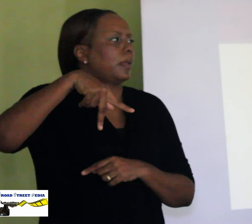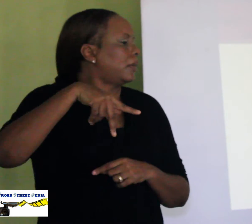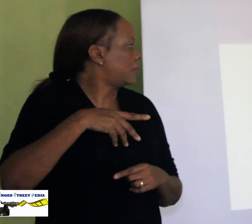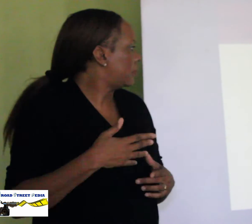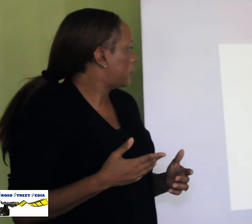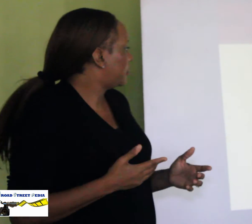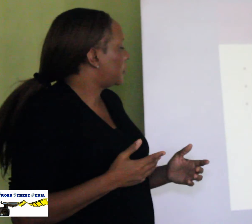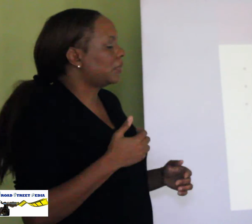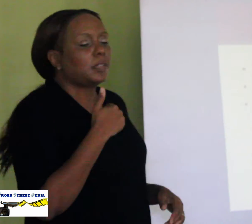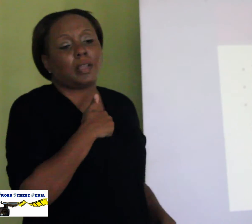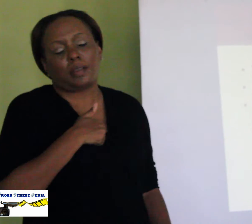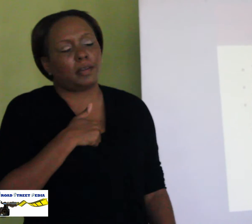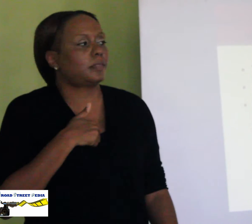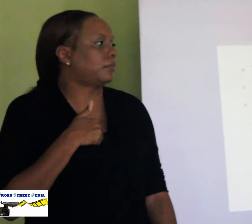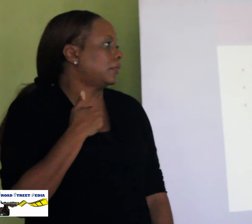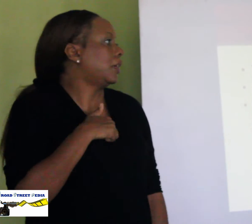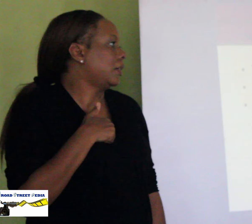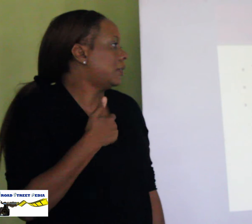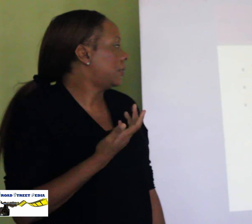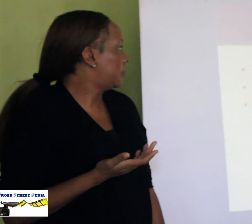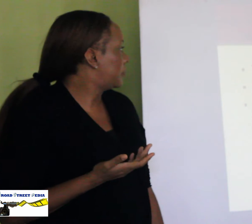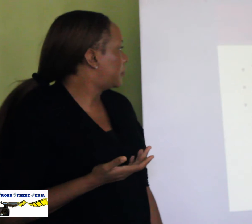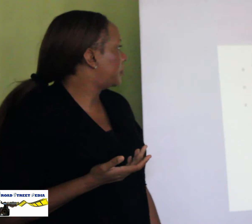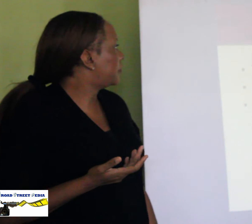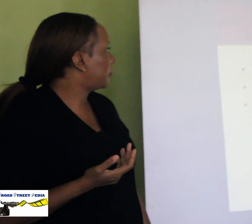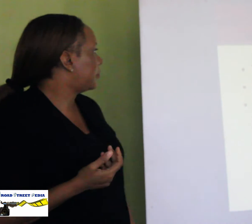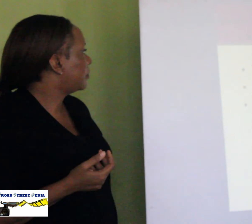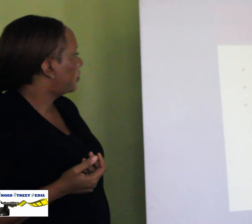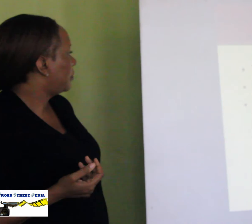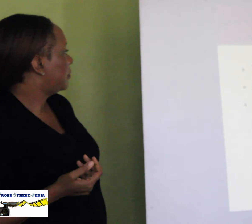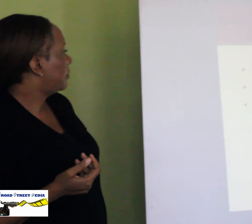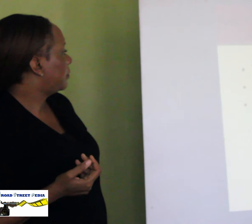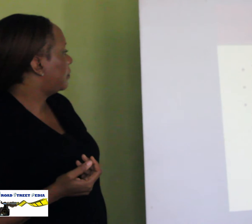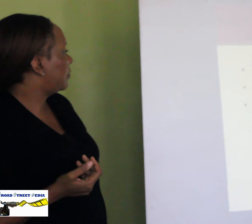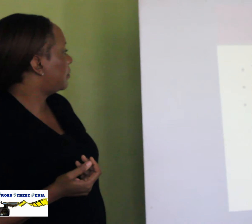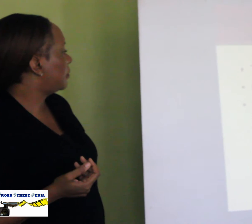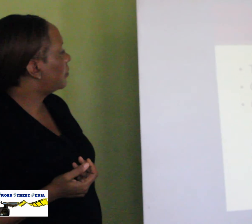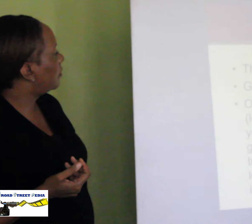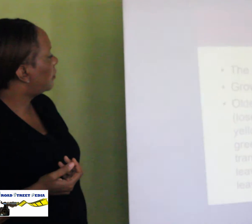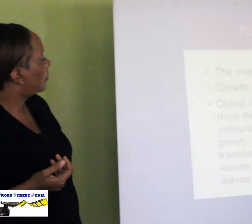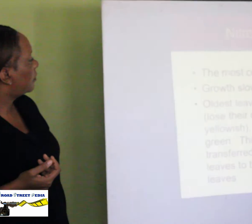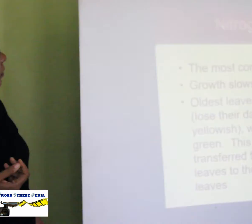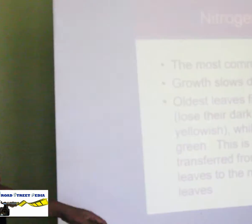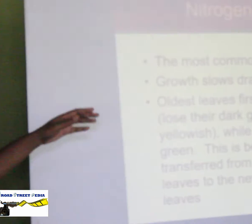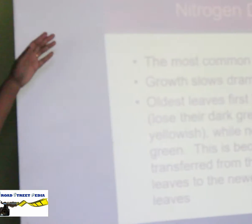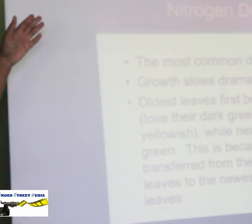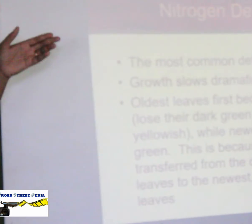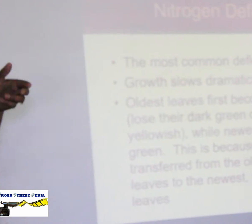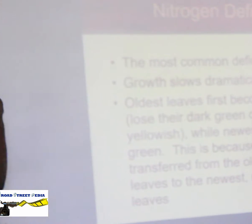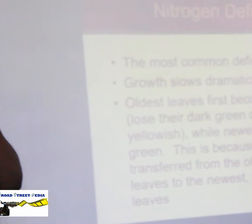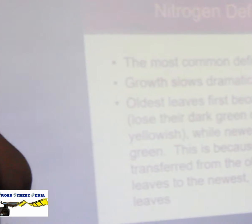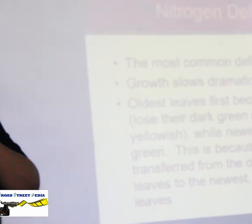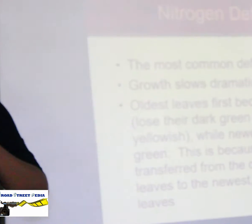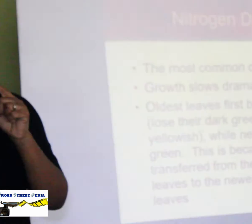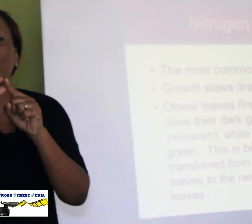deficiency in this nitrogen, deficiency in this nitrogen, the most common deficiency,